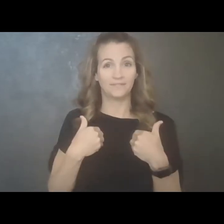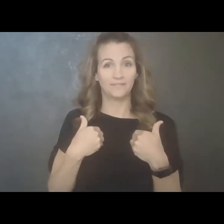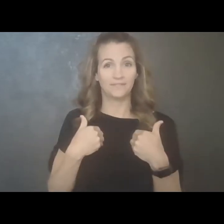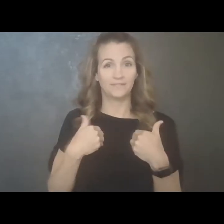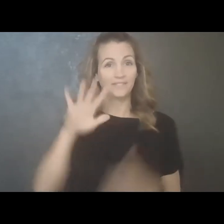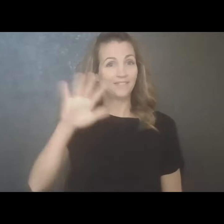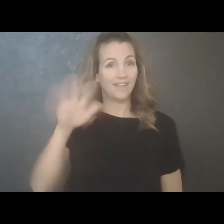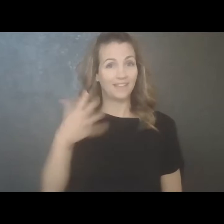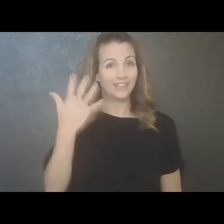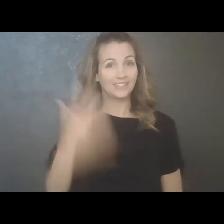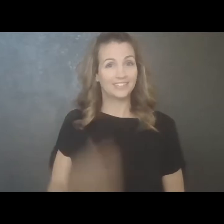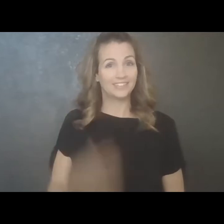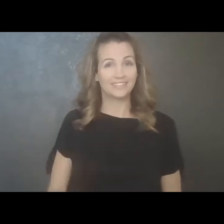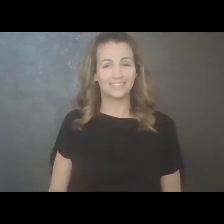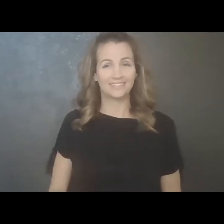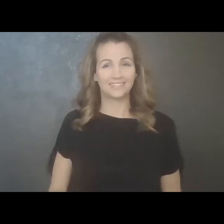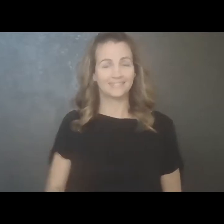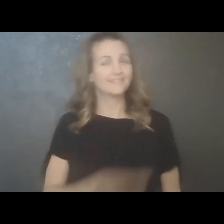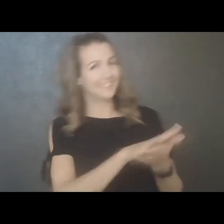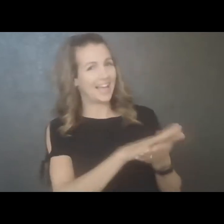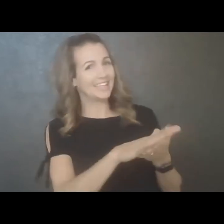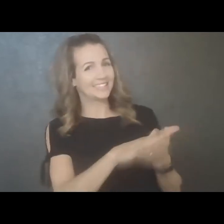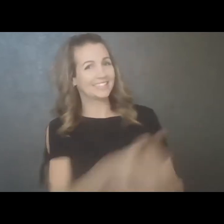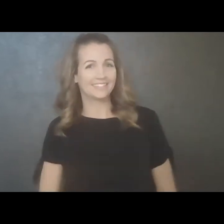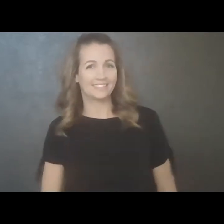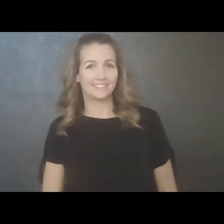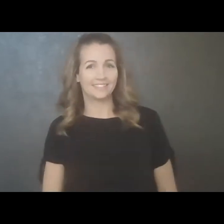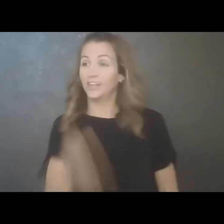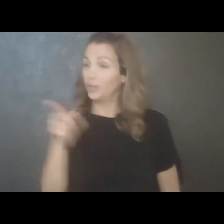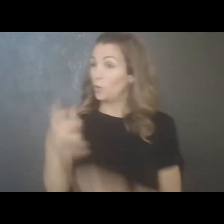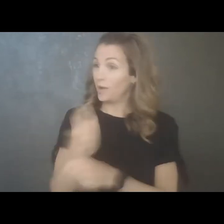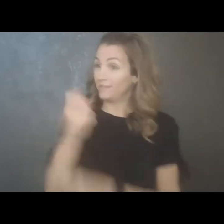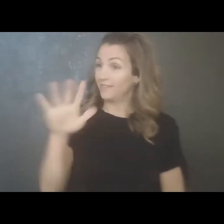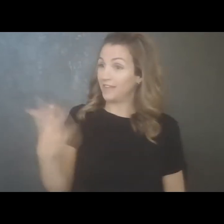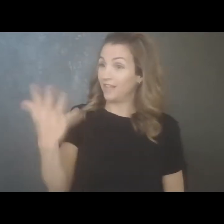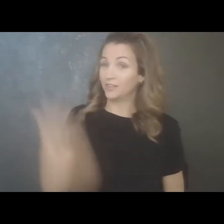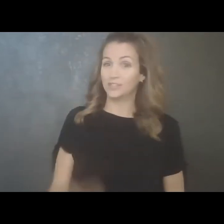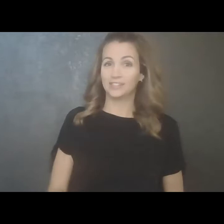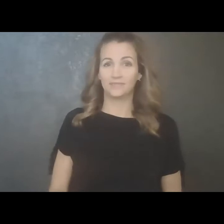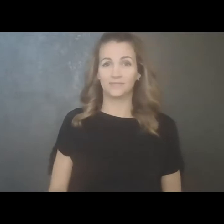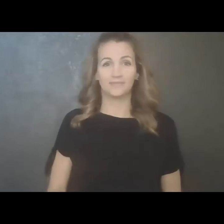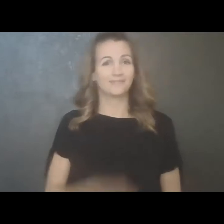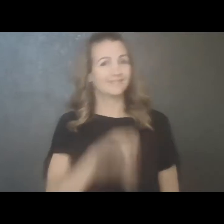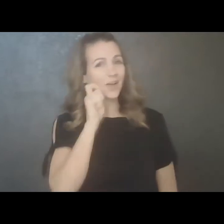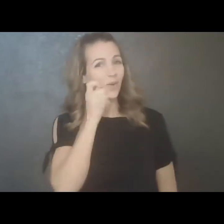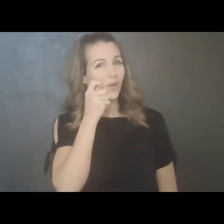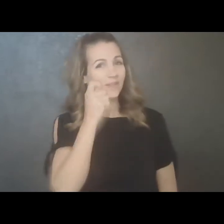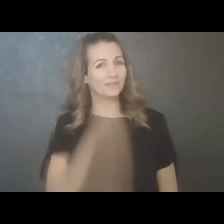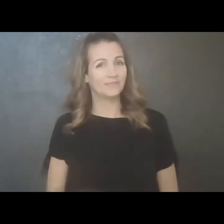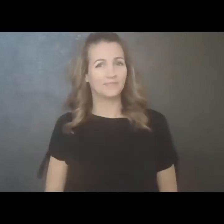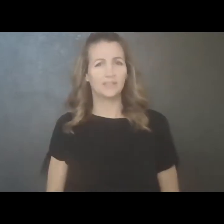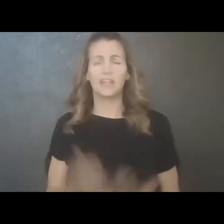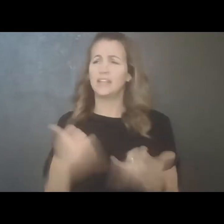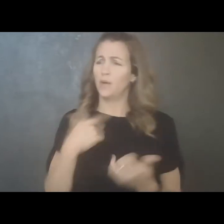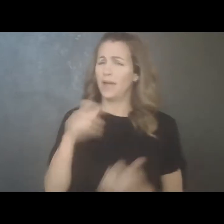$5. Nice. Ashley, you won $5. Very cool. Now I have to